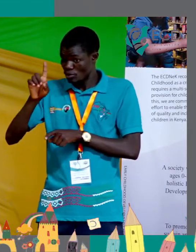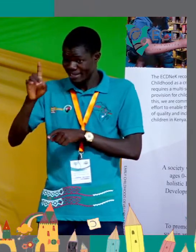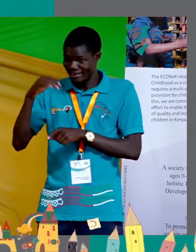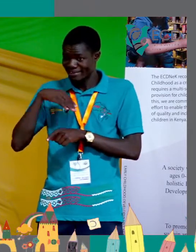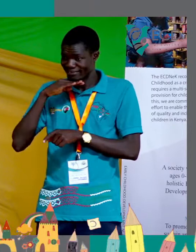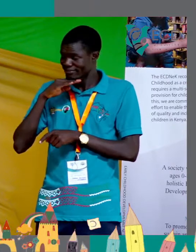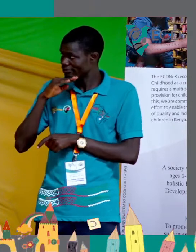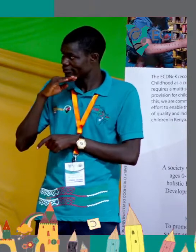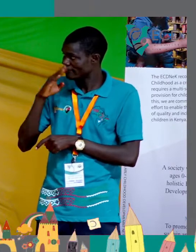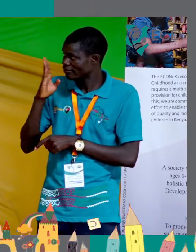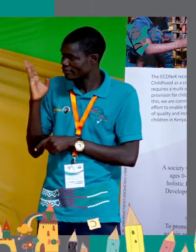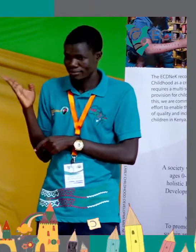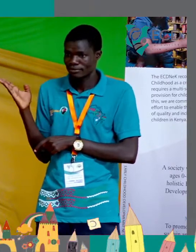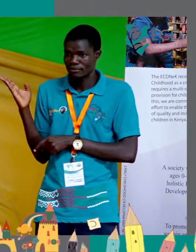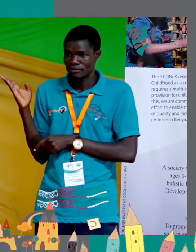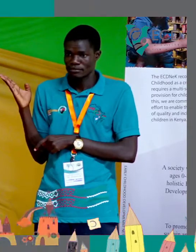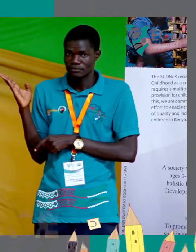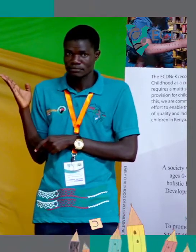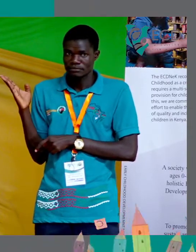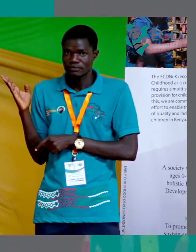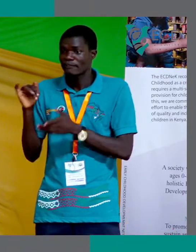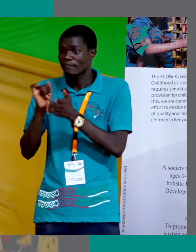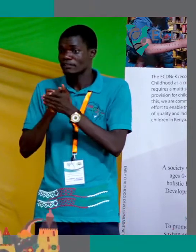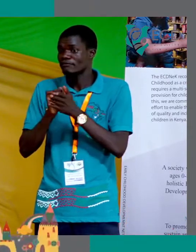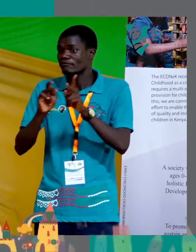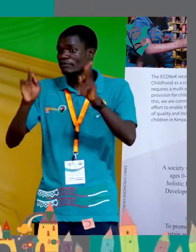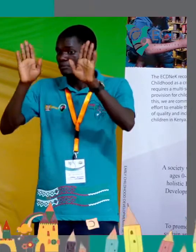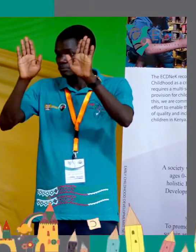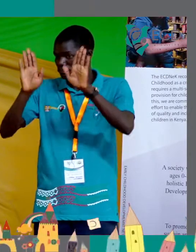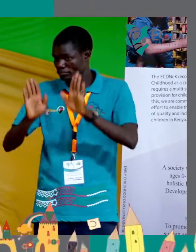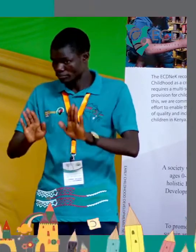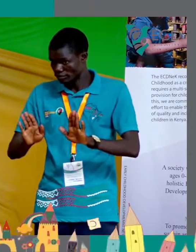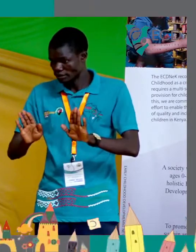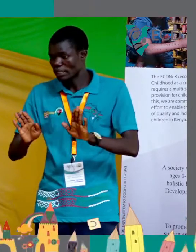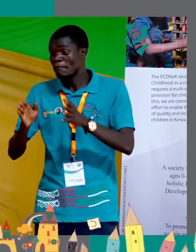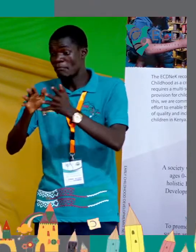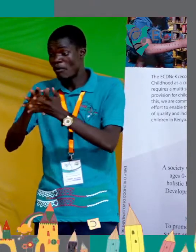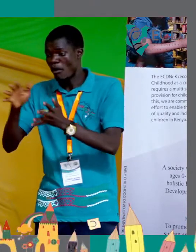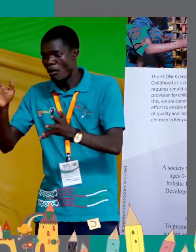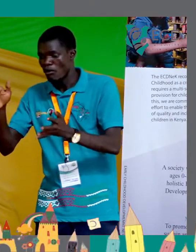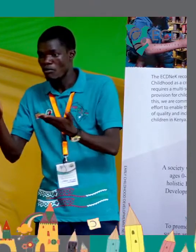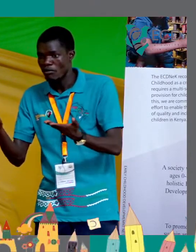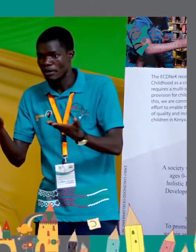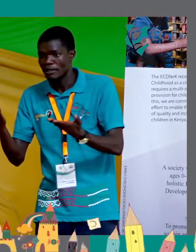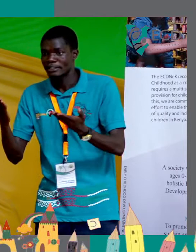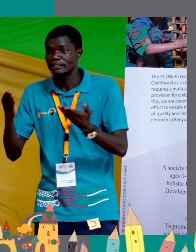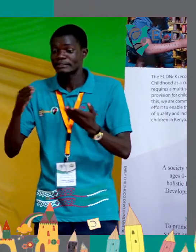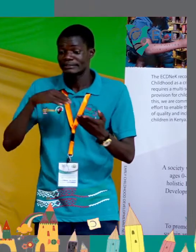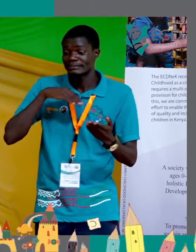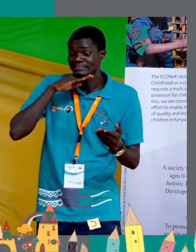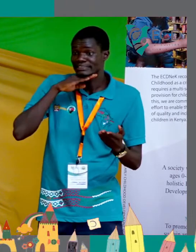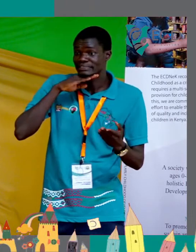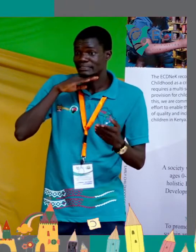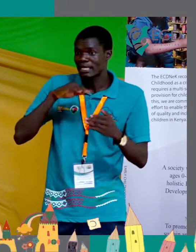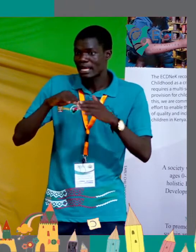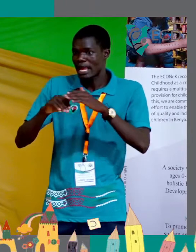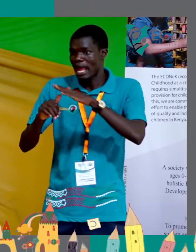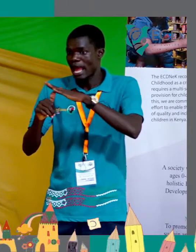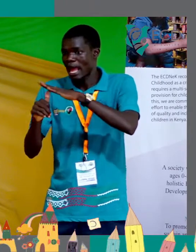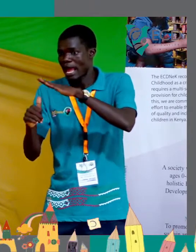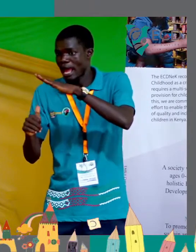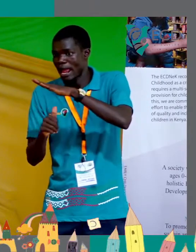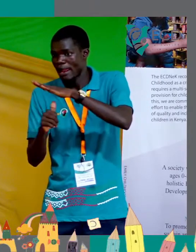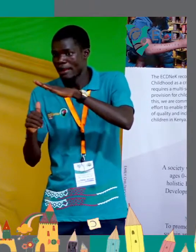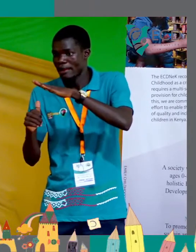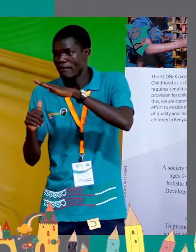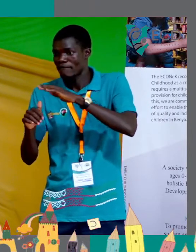43 for the under 5. It's important that I note that majority of deaths in under 5 children,